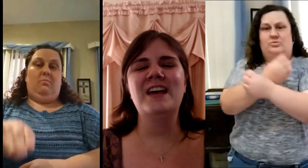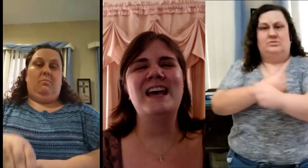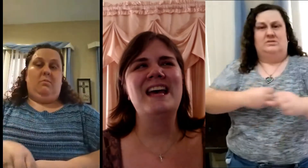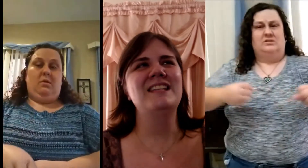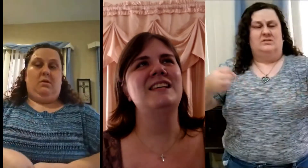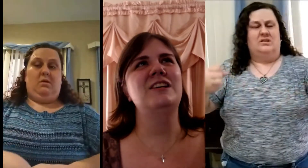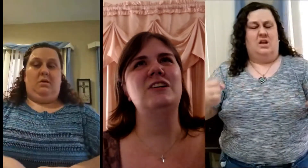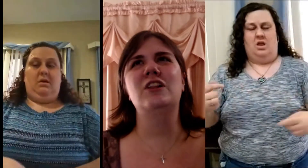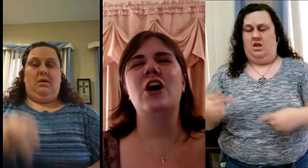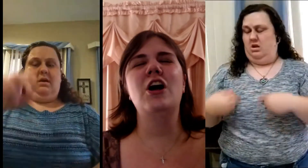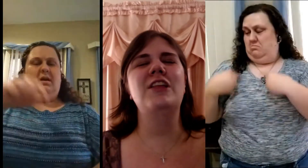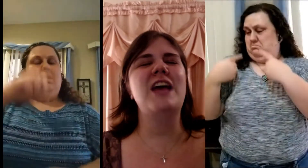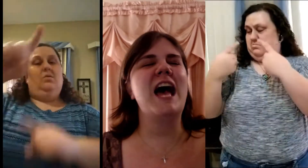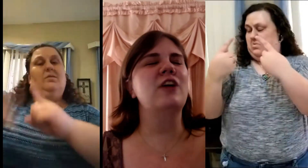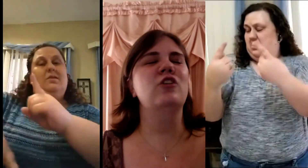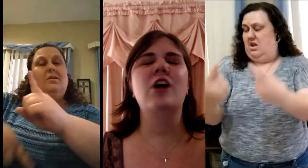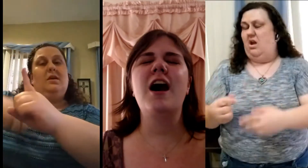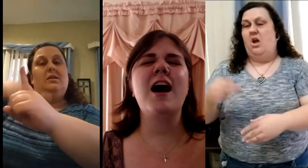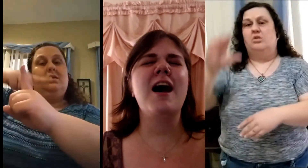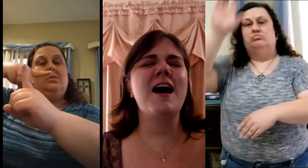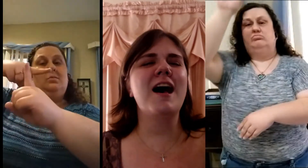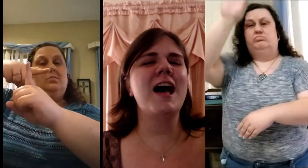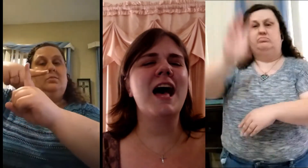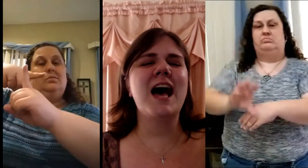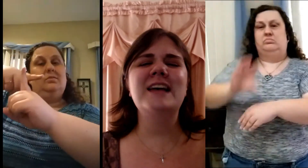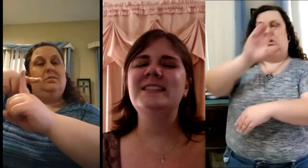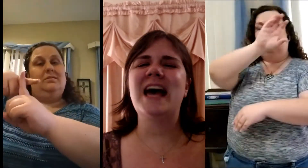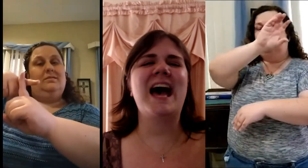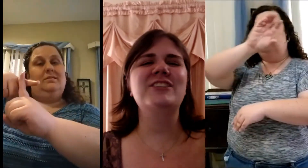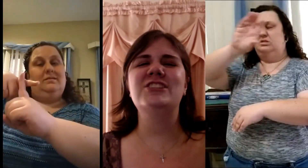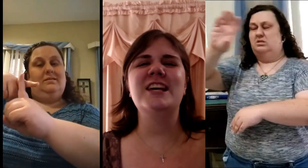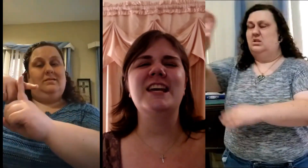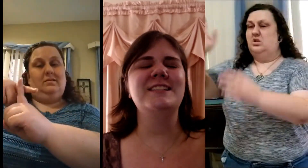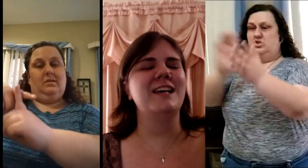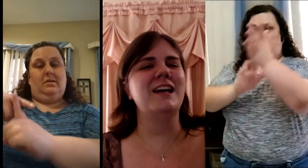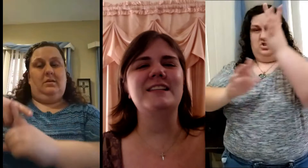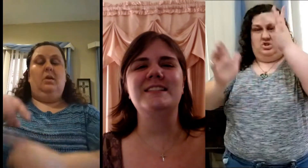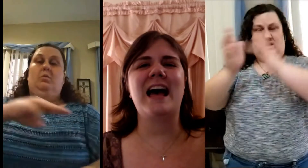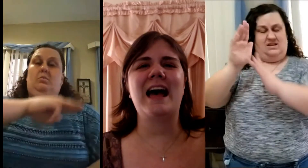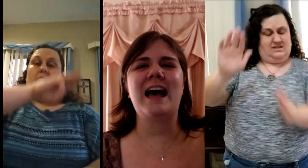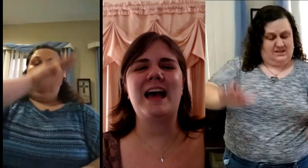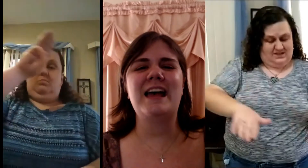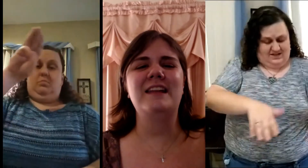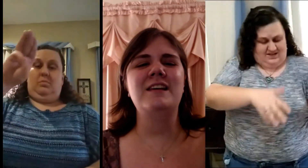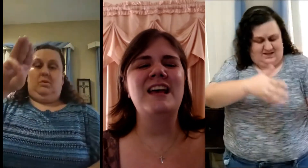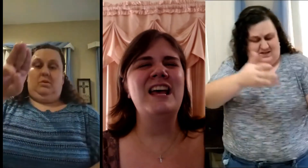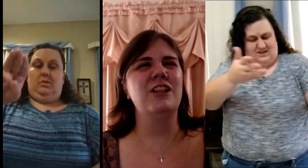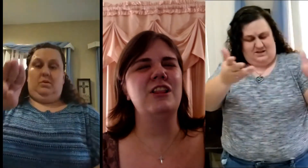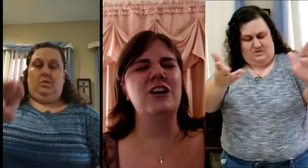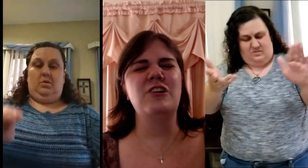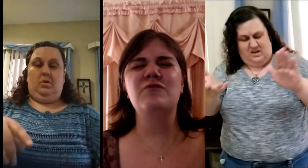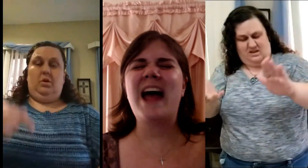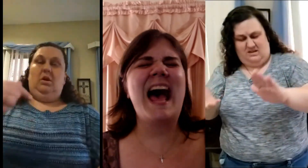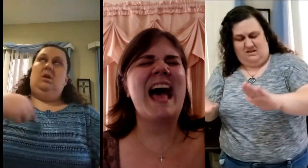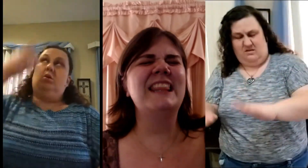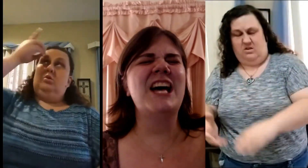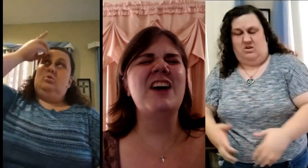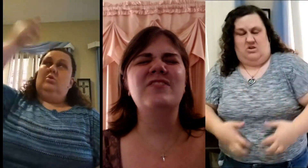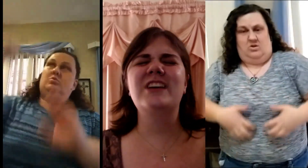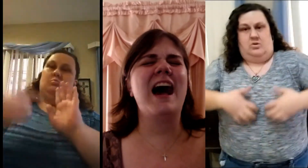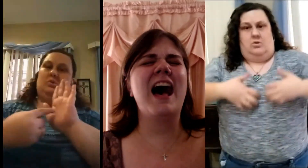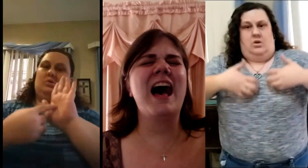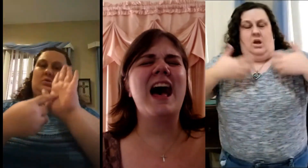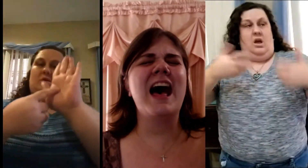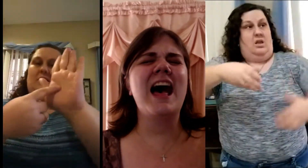save. Till on that cross, as Jesus died, the wrath